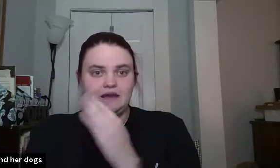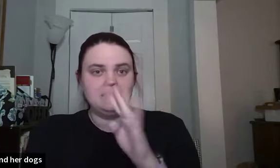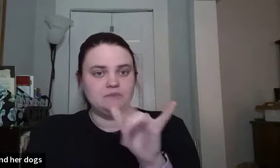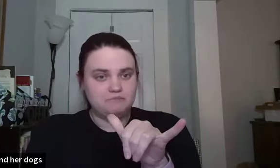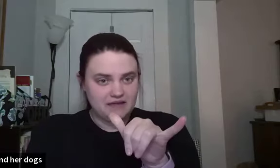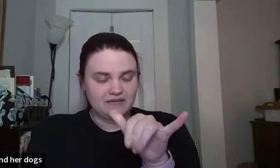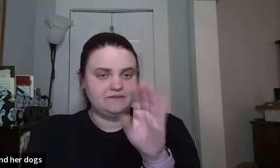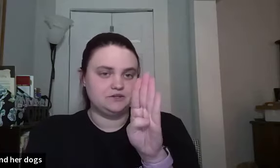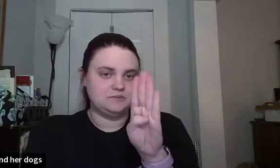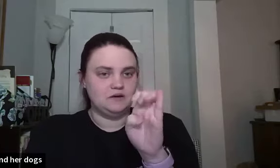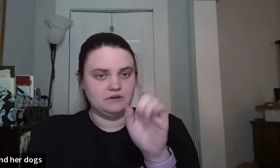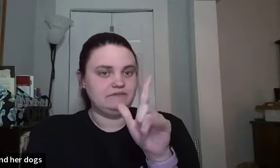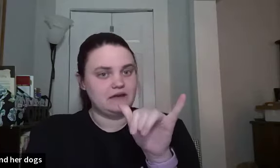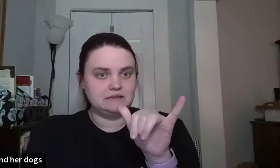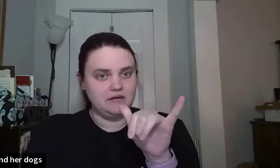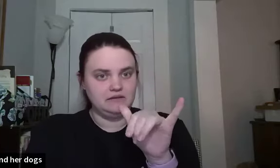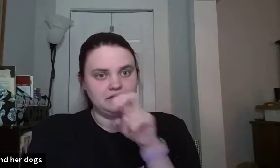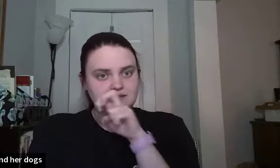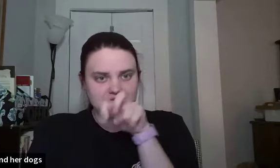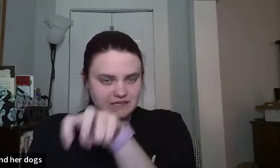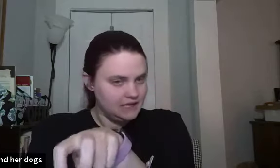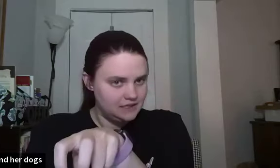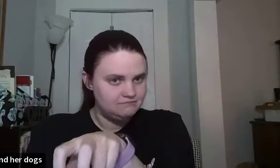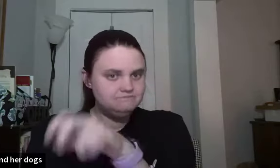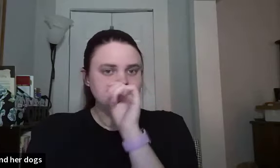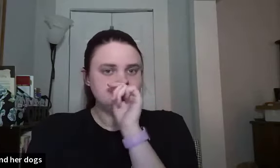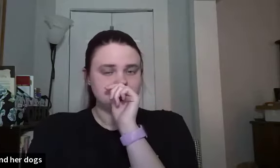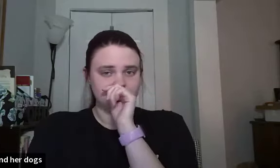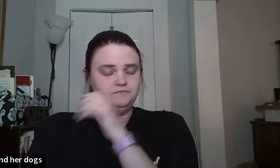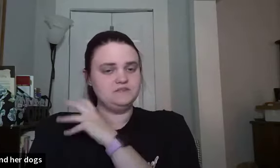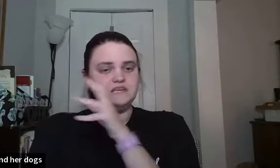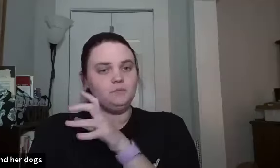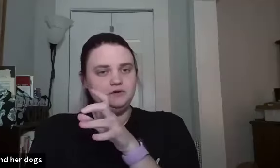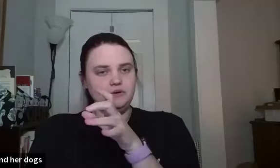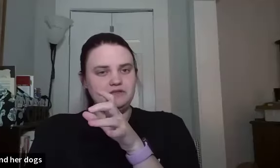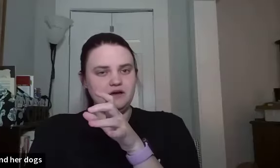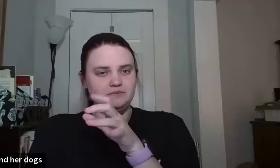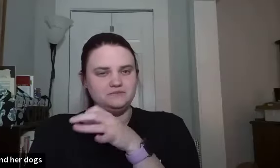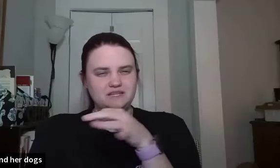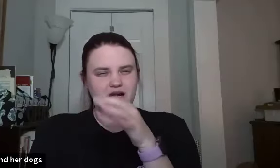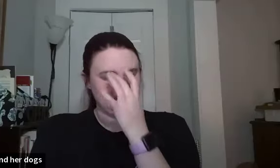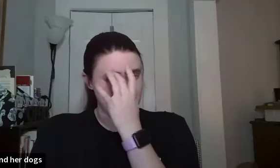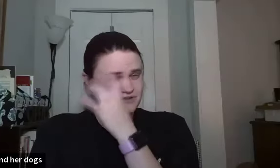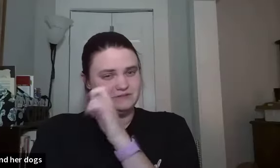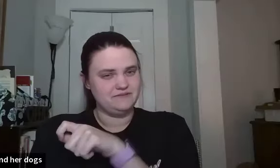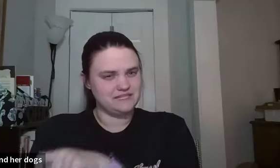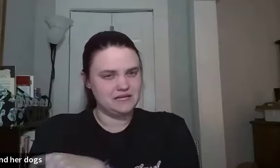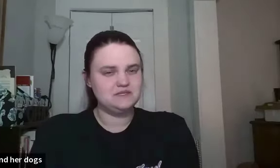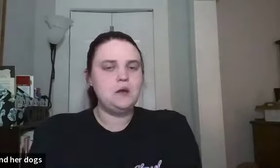and then be like fingerspell really fast, like belly snake, to help you with talking about the specific types.